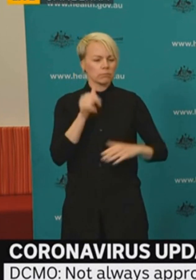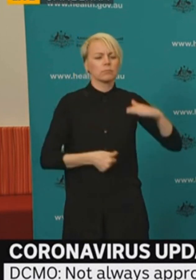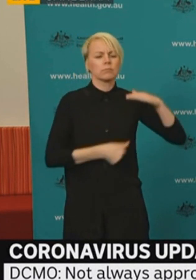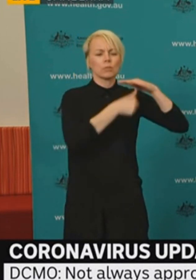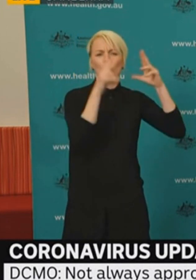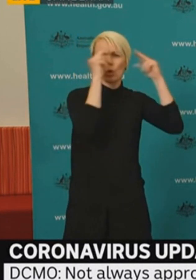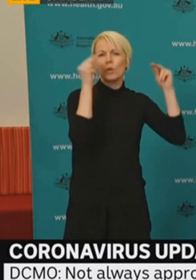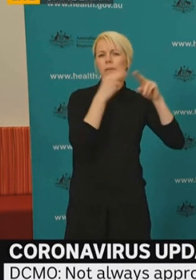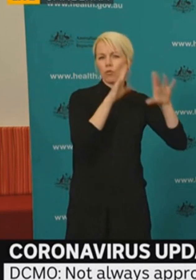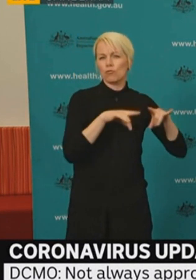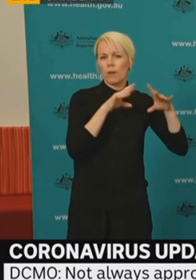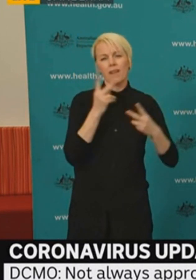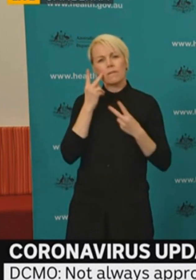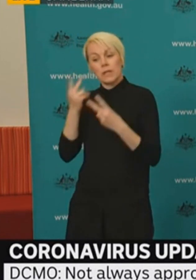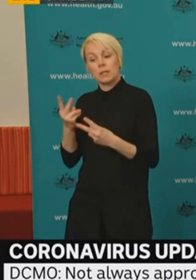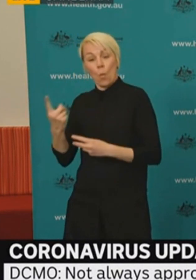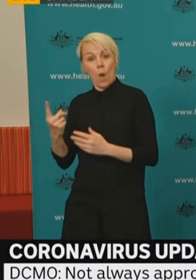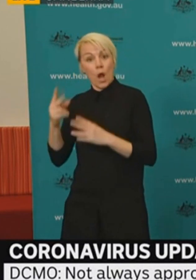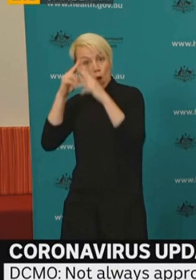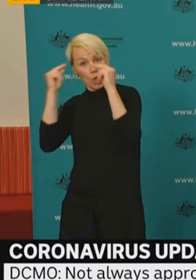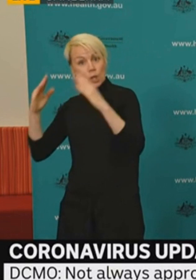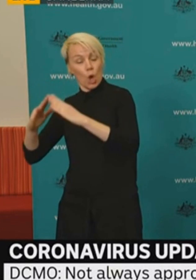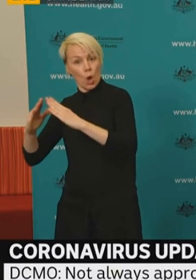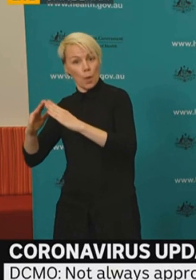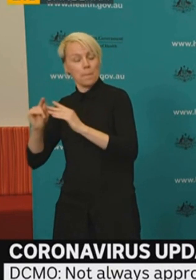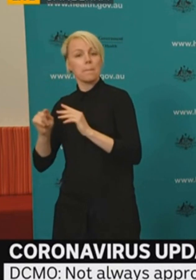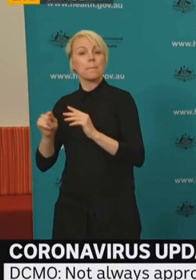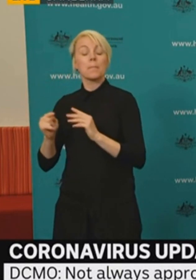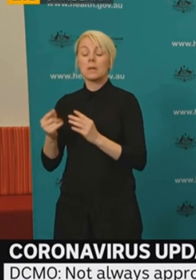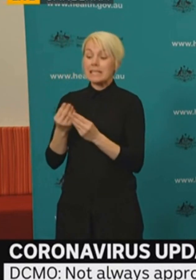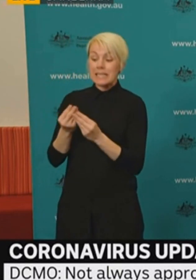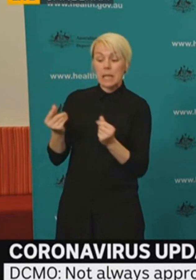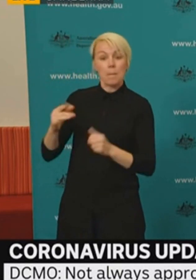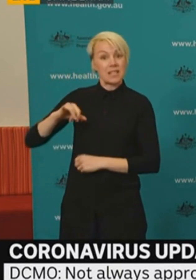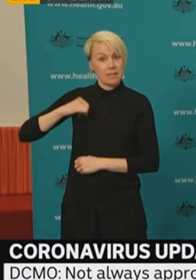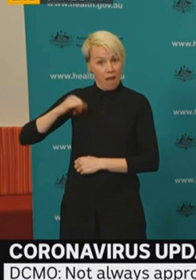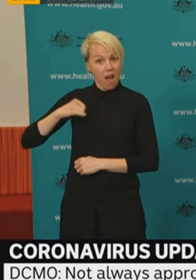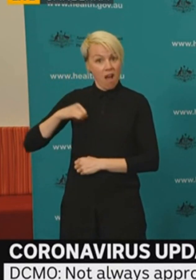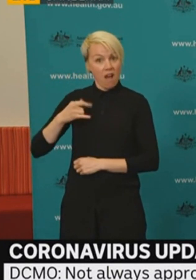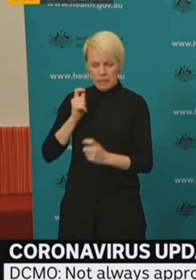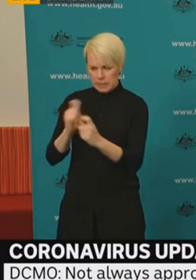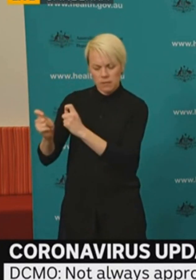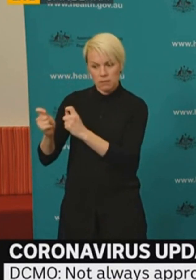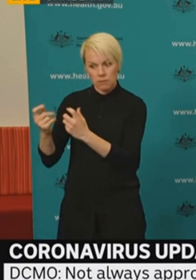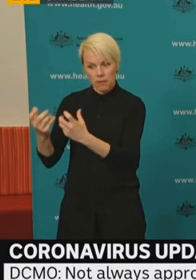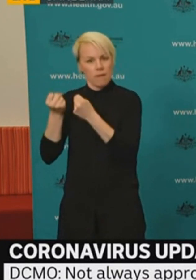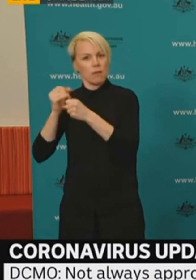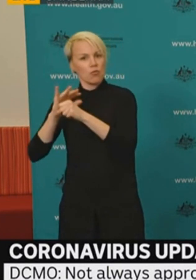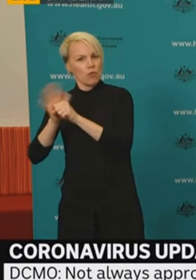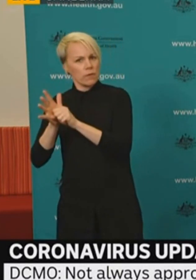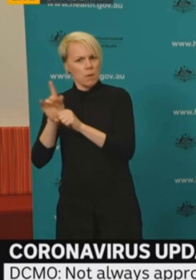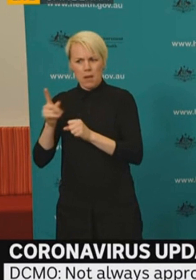particular issues, and she said she heard of cases where workers there had tested positive but they'd been entirely asymptomatic. What's your understanding